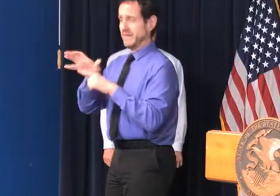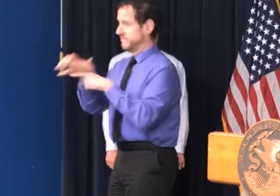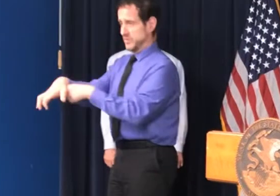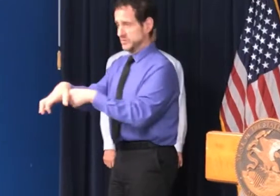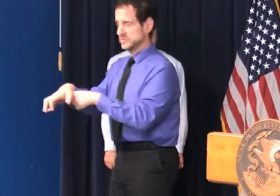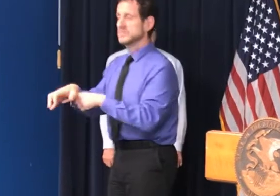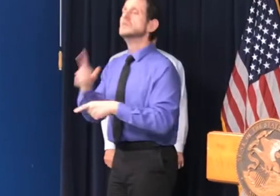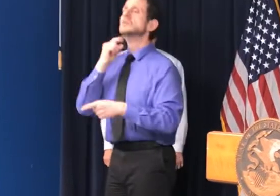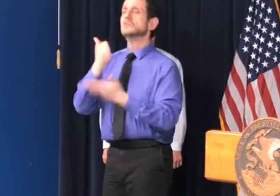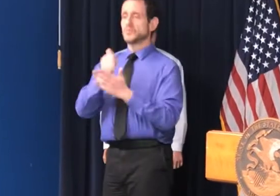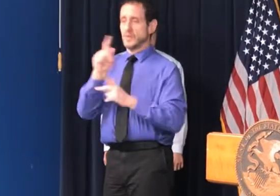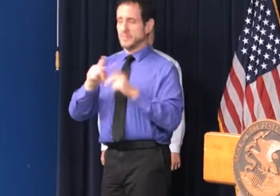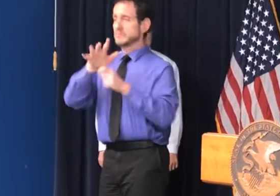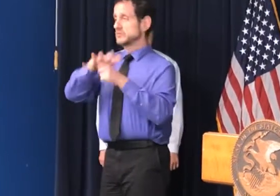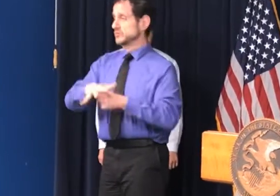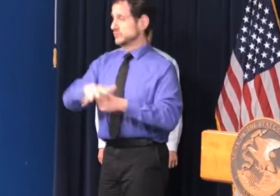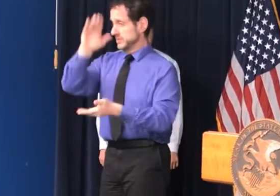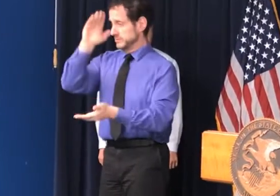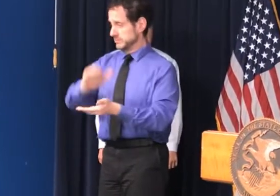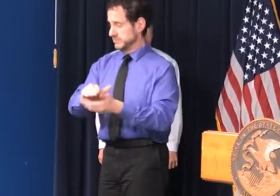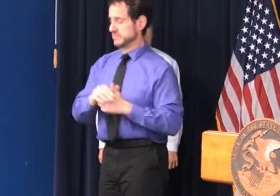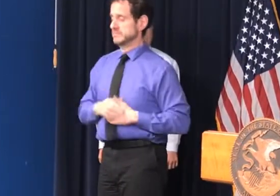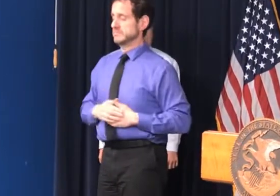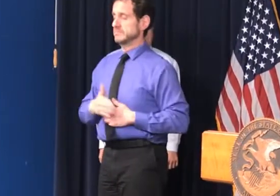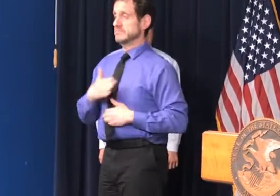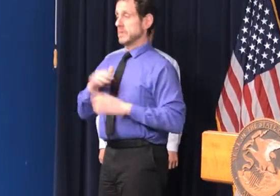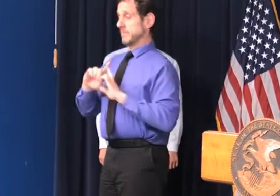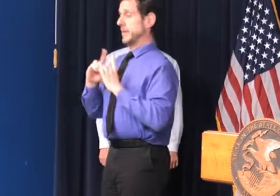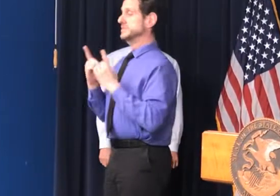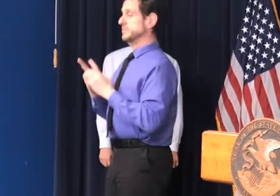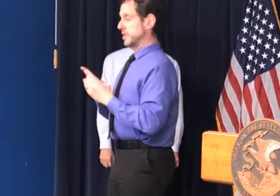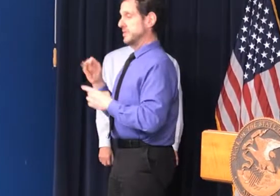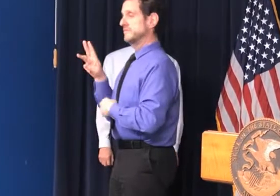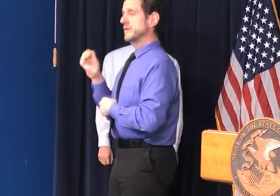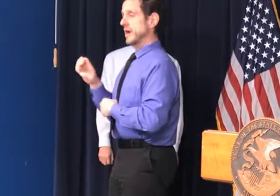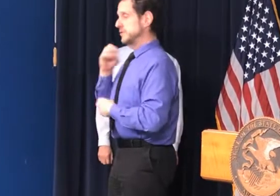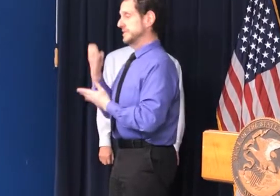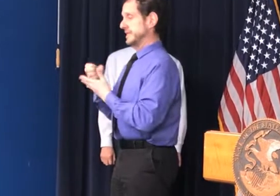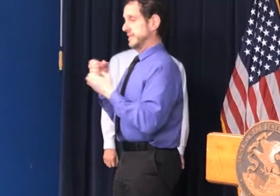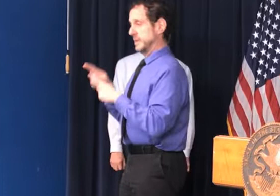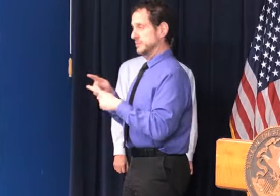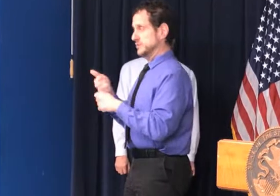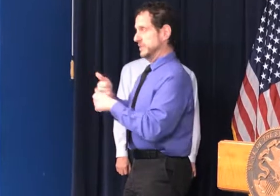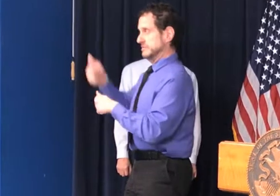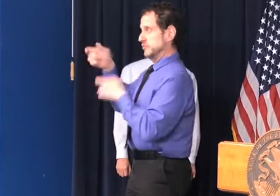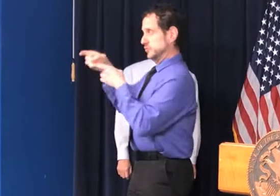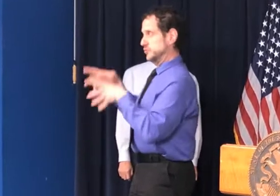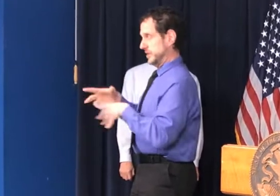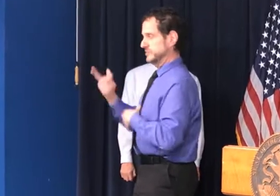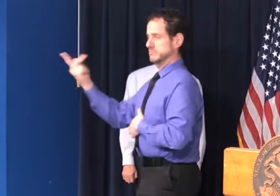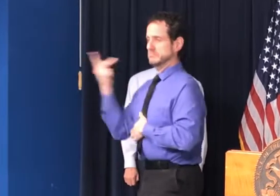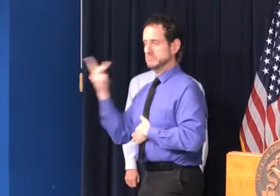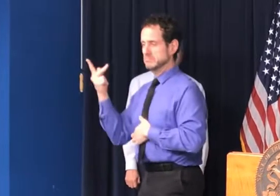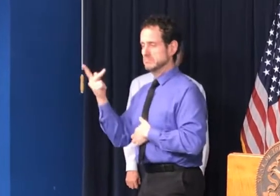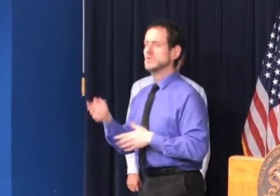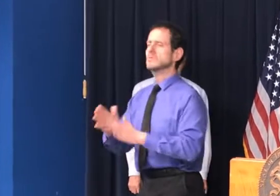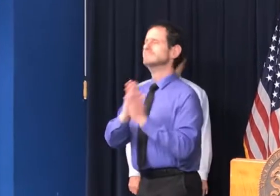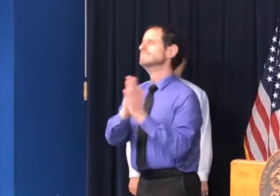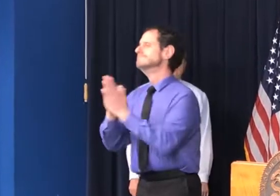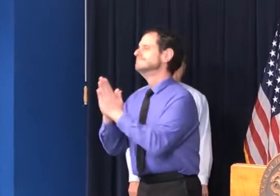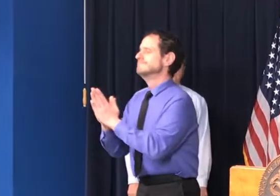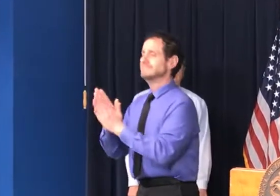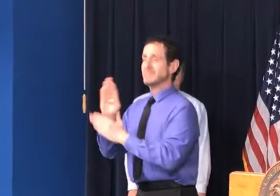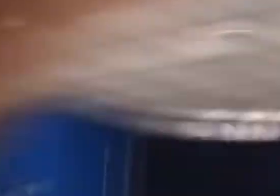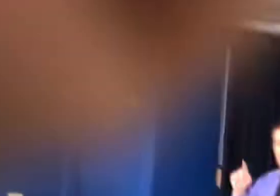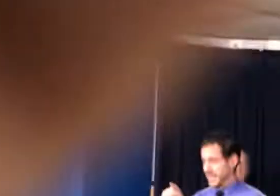that people are encountering. My Department of Commerce and Economic Opportunity Director and I are asking all the banks